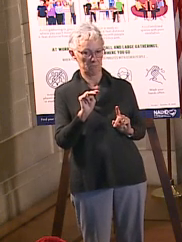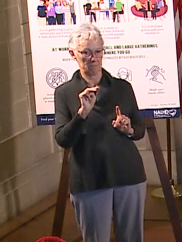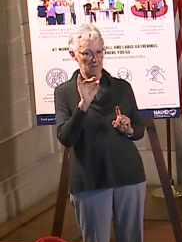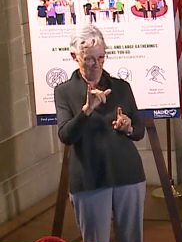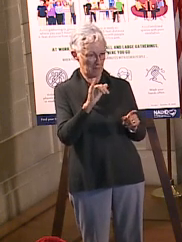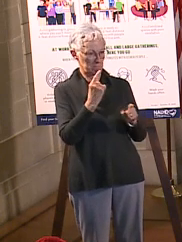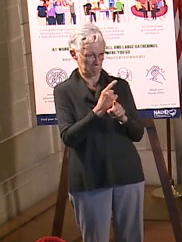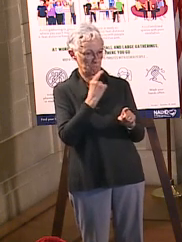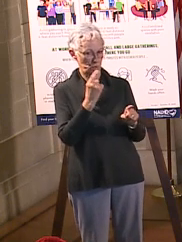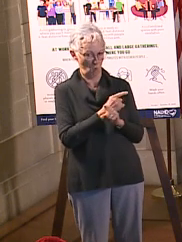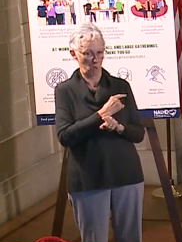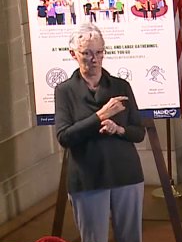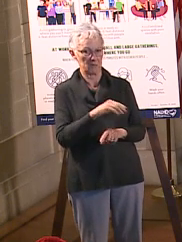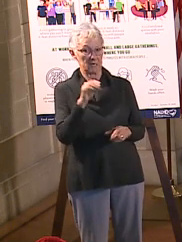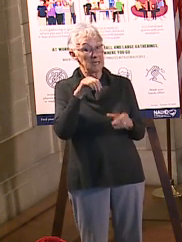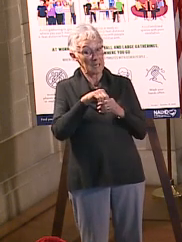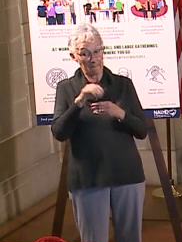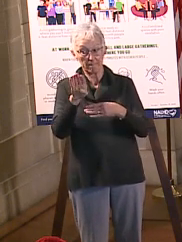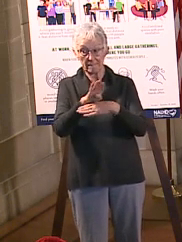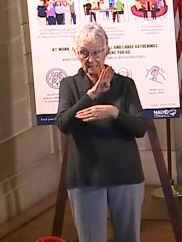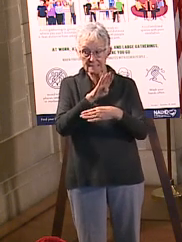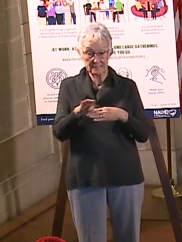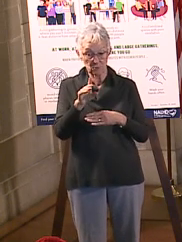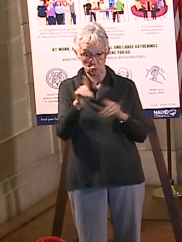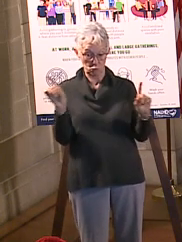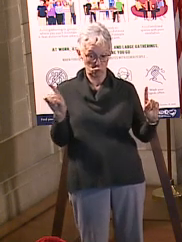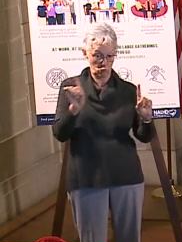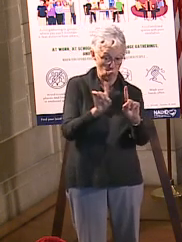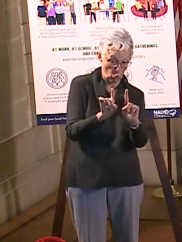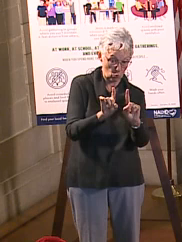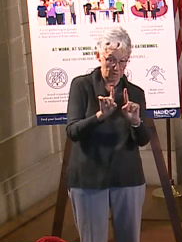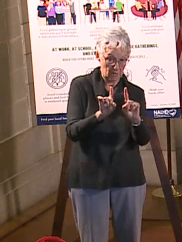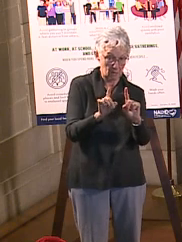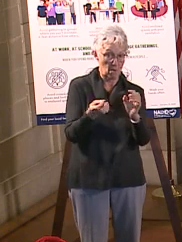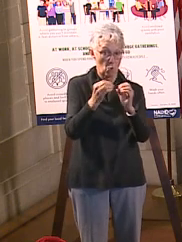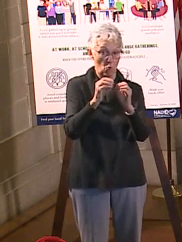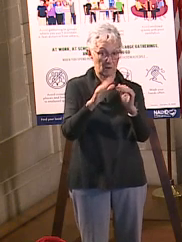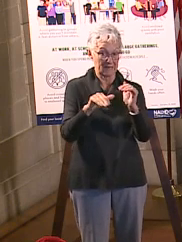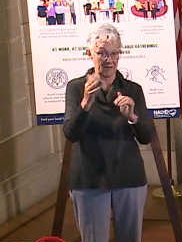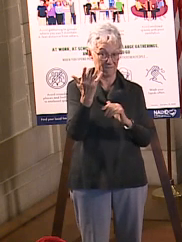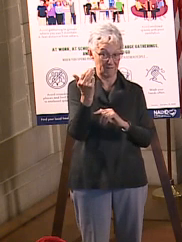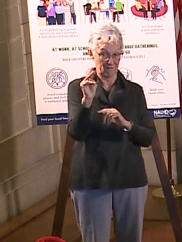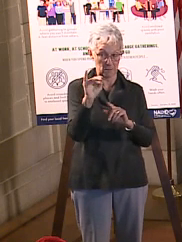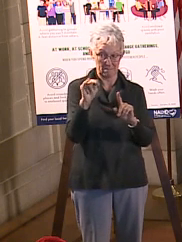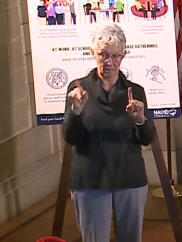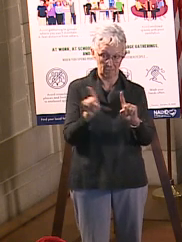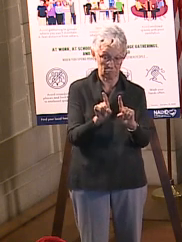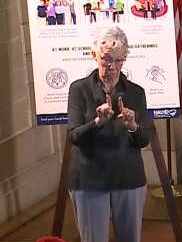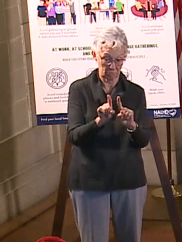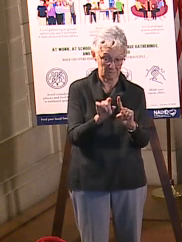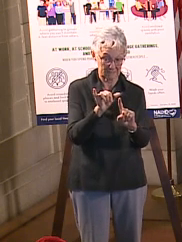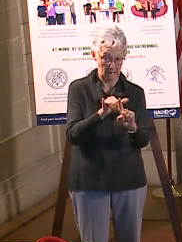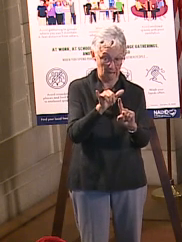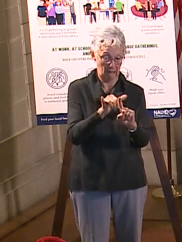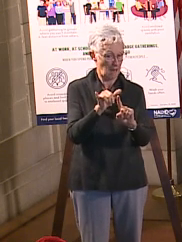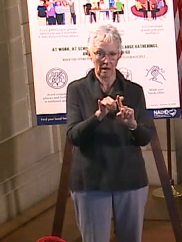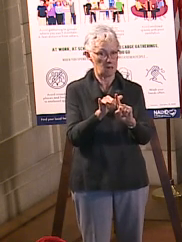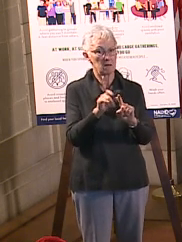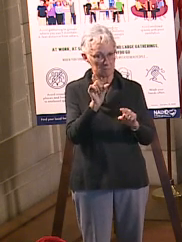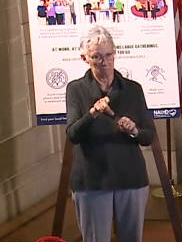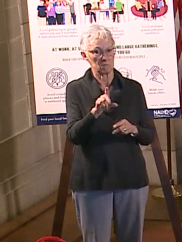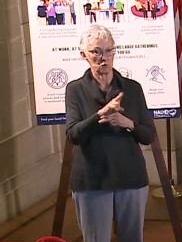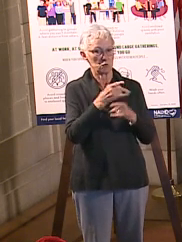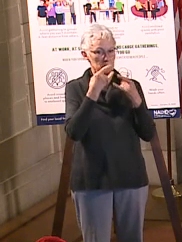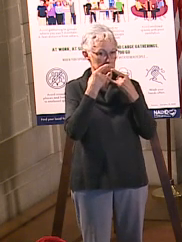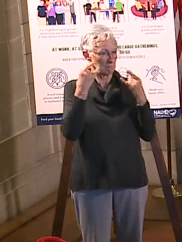than 6 feet for more than 15 minutes, you ought to be wearing a mask. And so we're using the tool in an appropriate way, and that's what we're asking